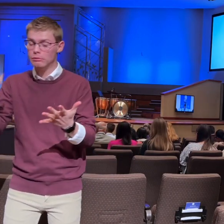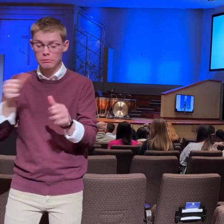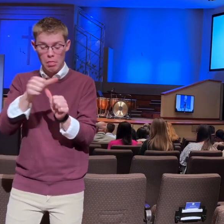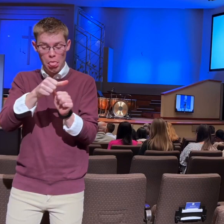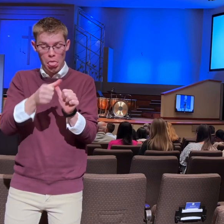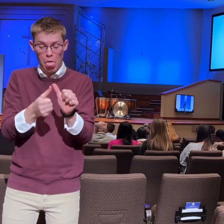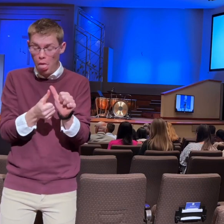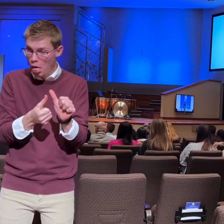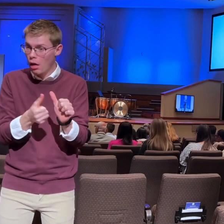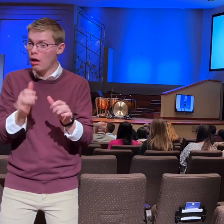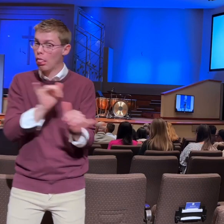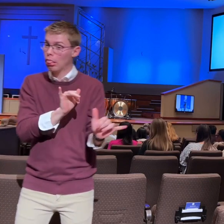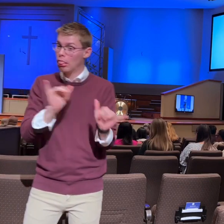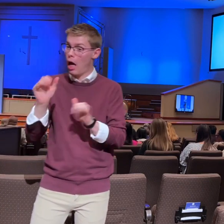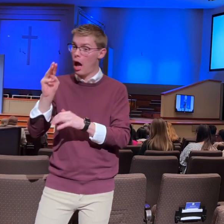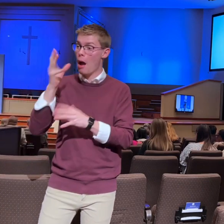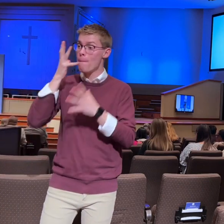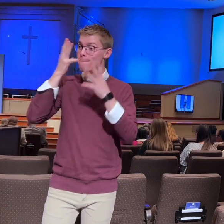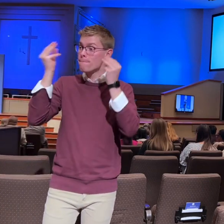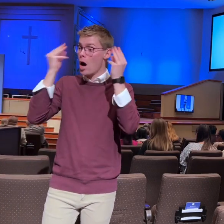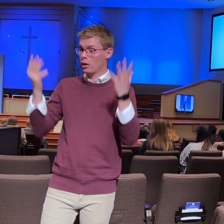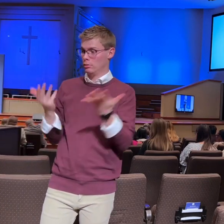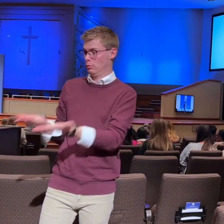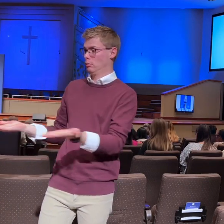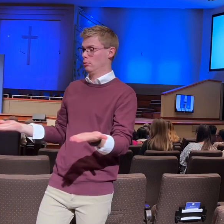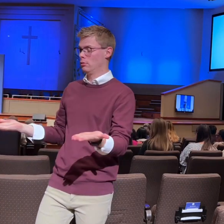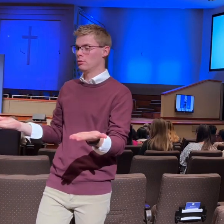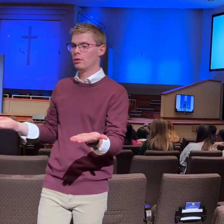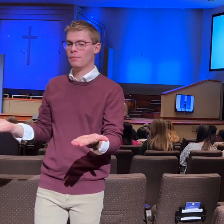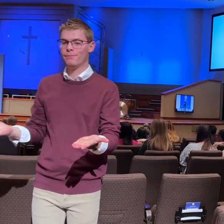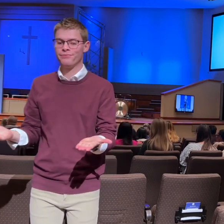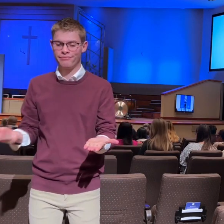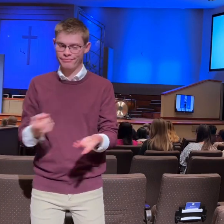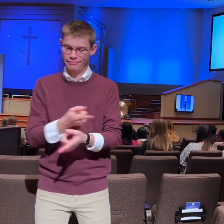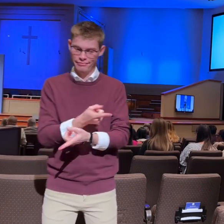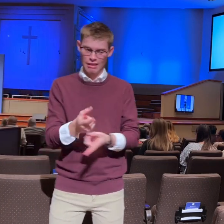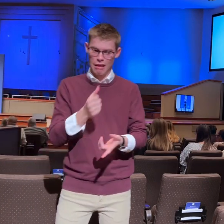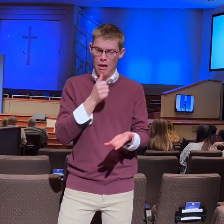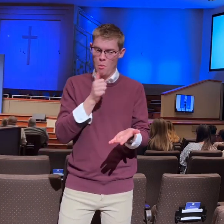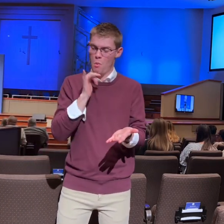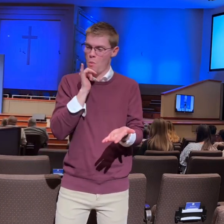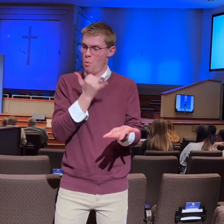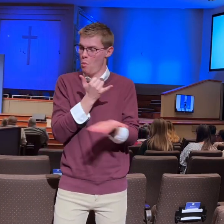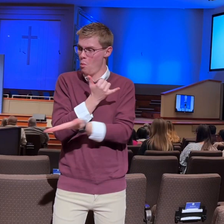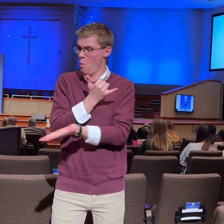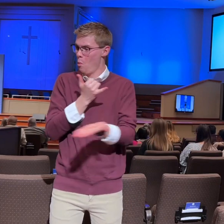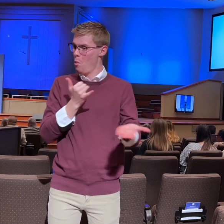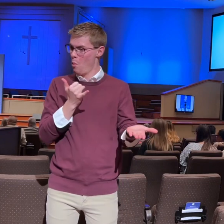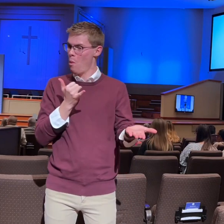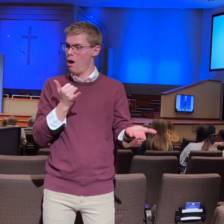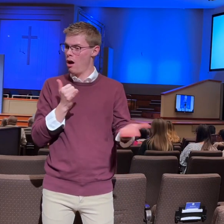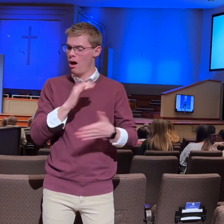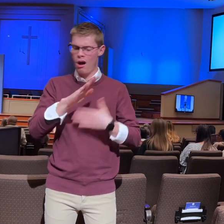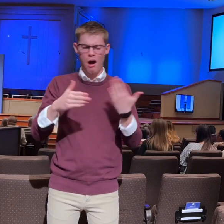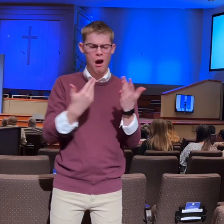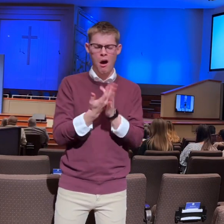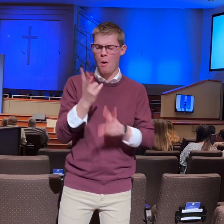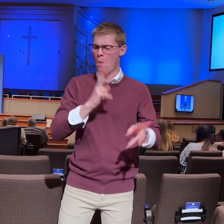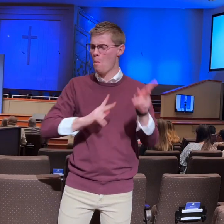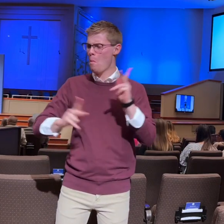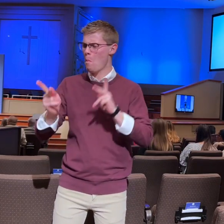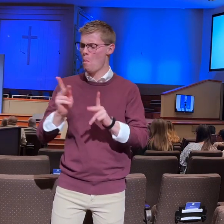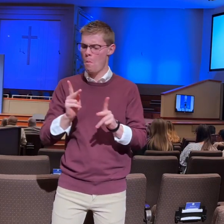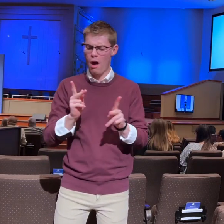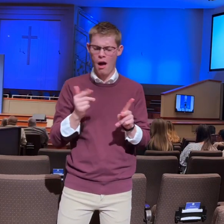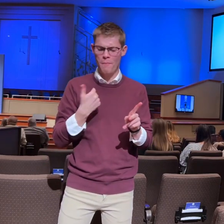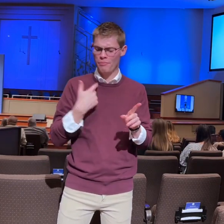cannot be saved. No sooner was the gospel presented in a very clear fashion than suddenly came false teaching called Judaism,